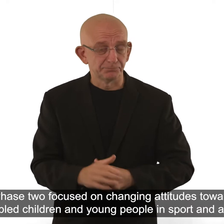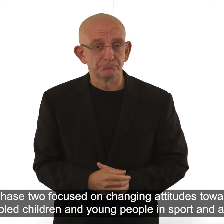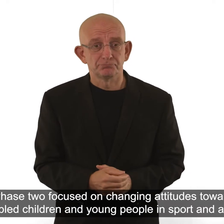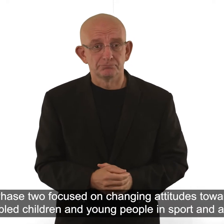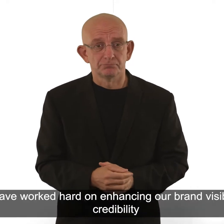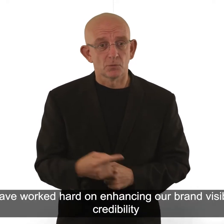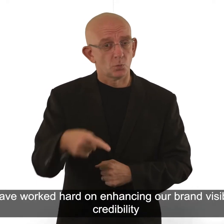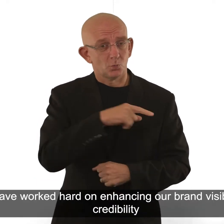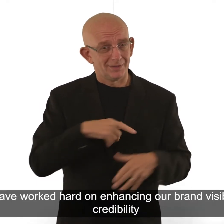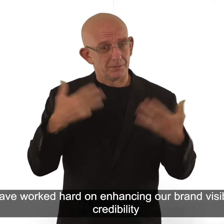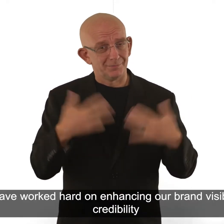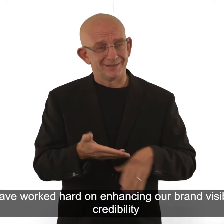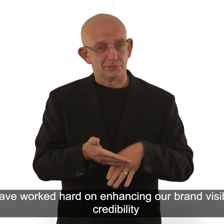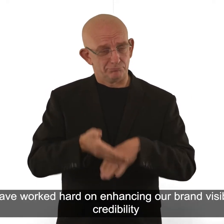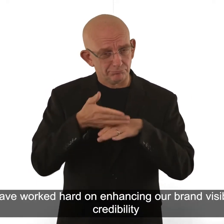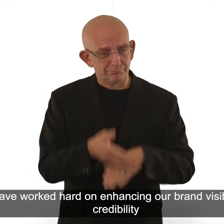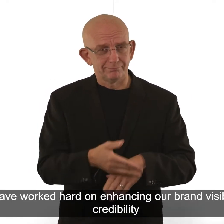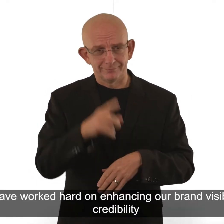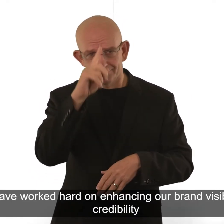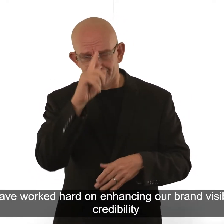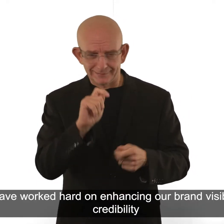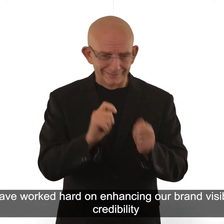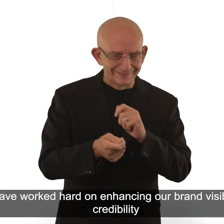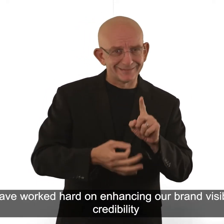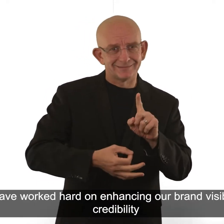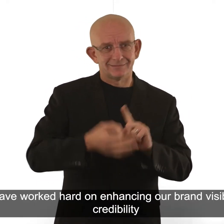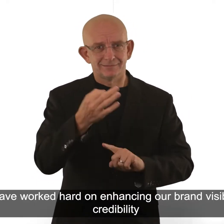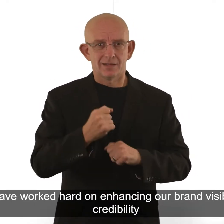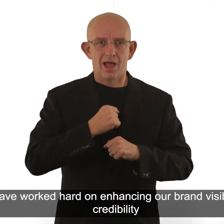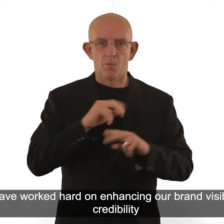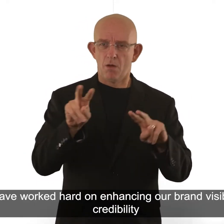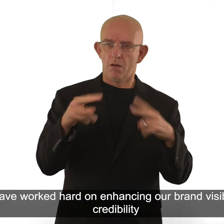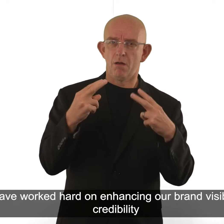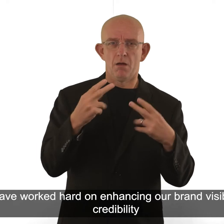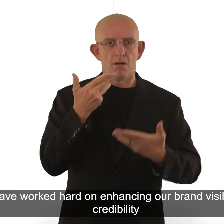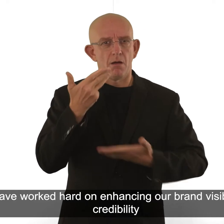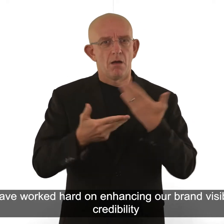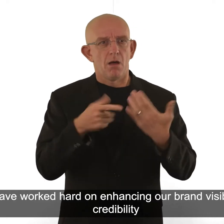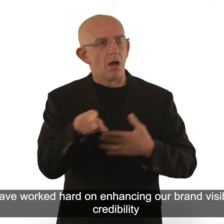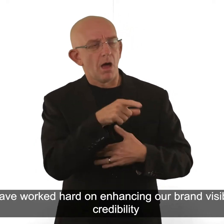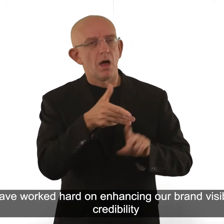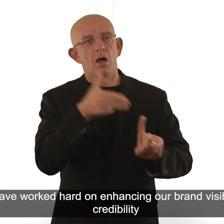We have worked hard on enhancing our brand, visibility and credibility